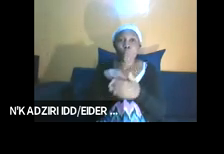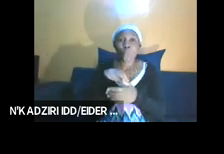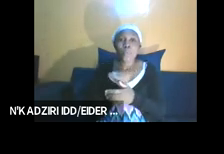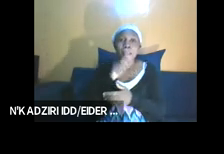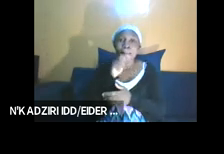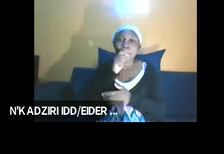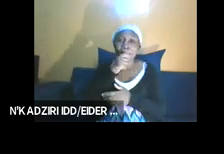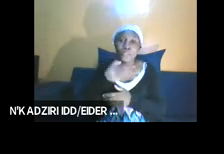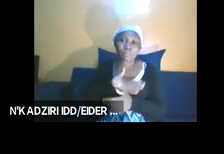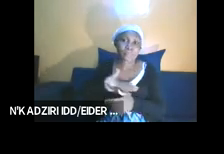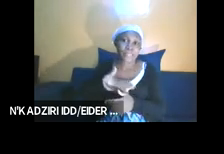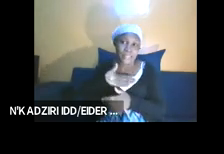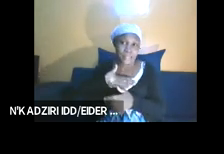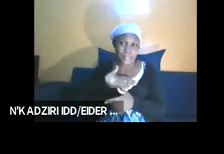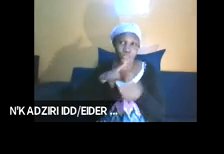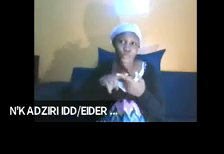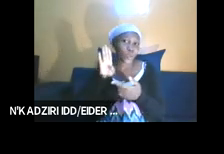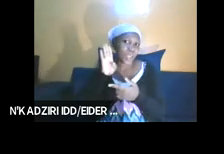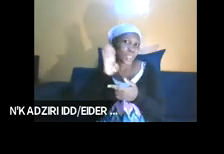hear each other.